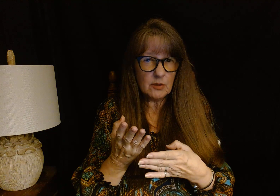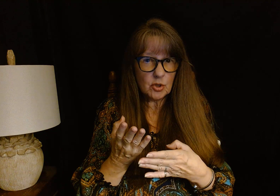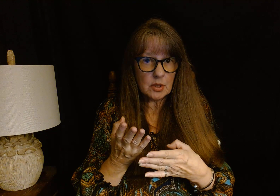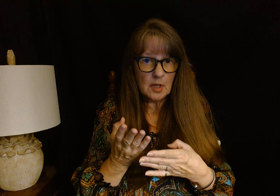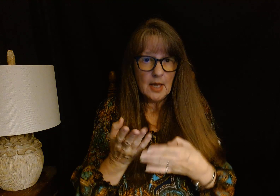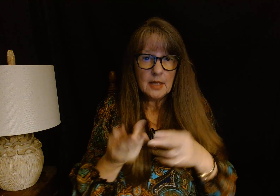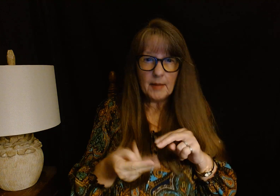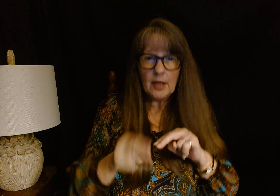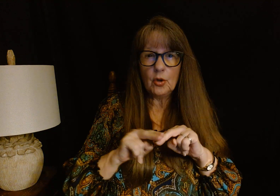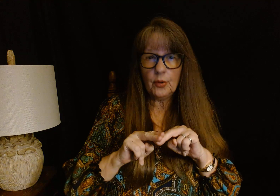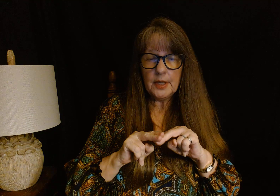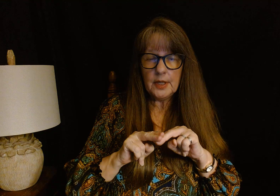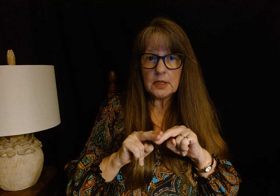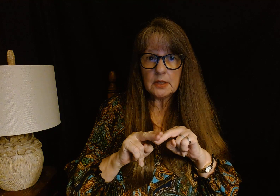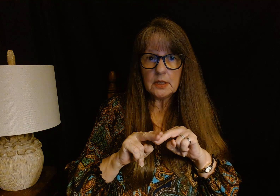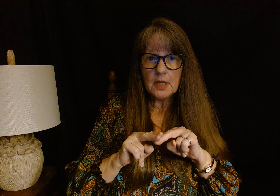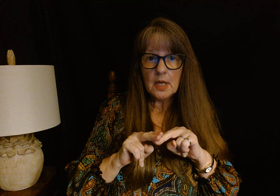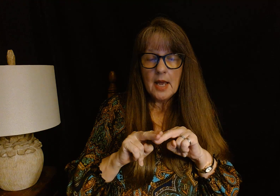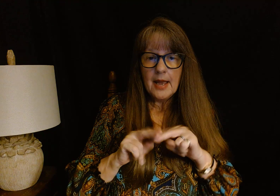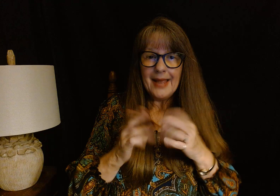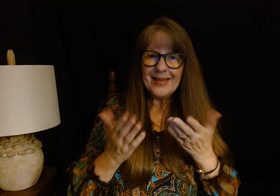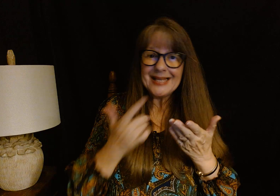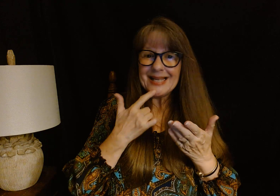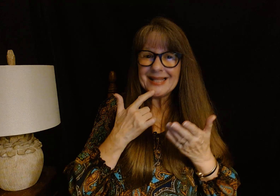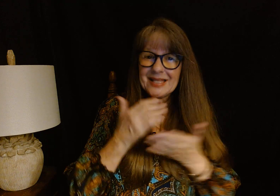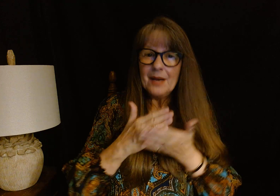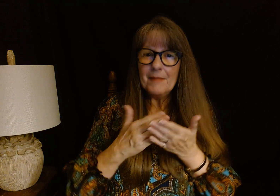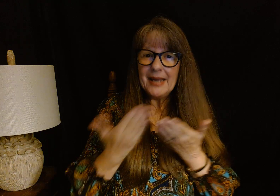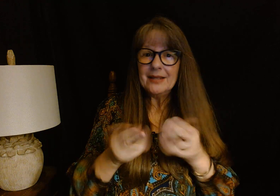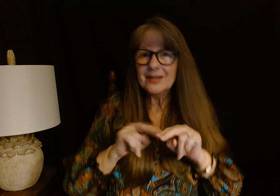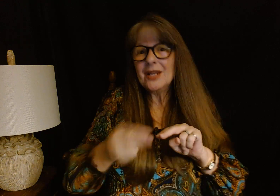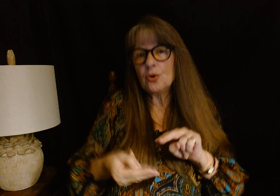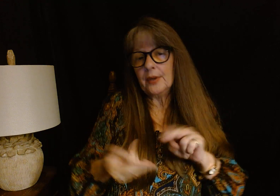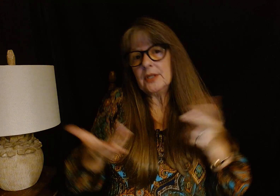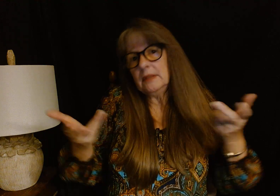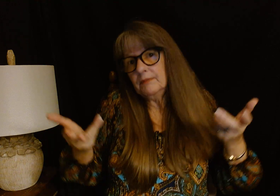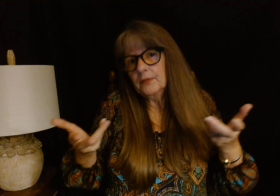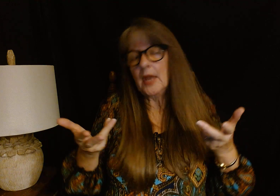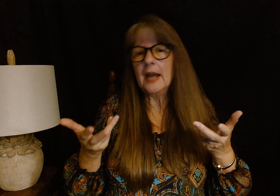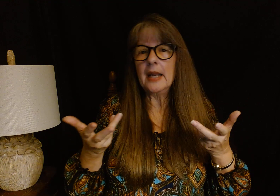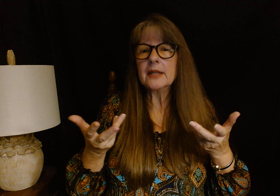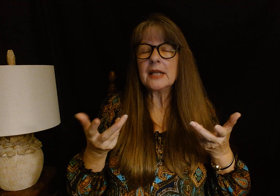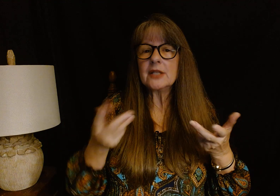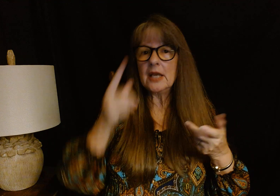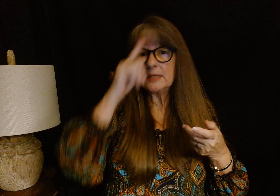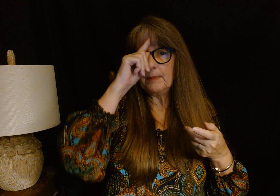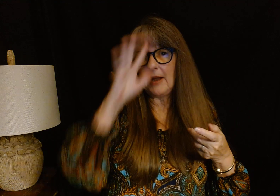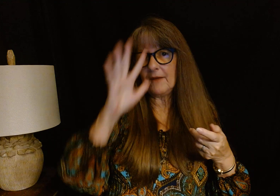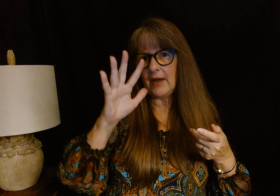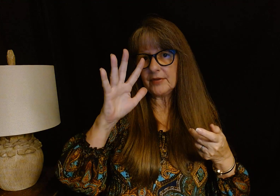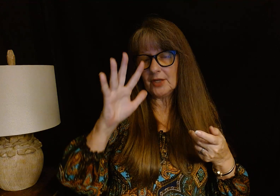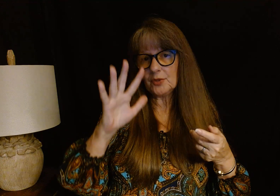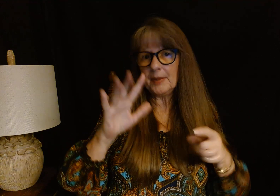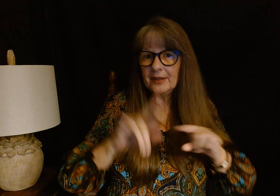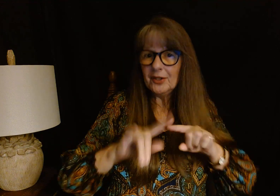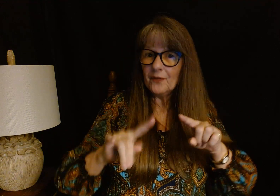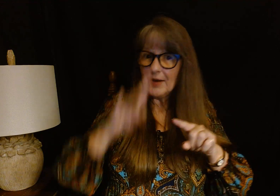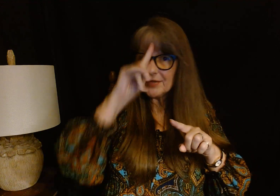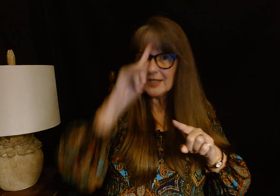change. They may increase it. And they said some may decrease it. And it's by 5 cents. But, 5 cents,